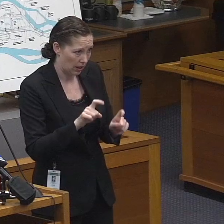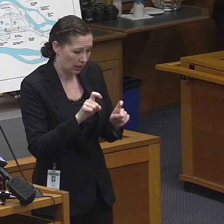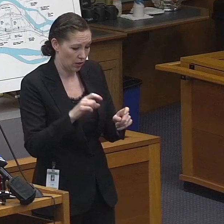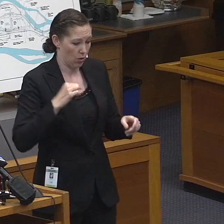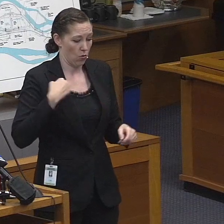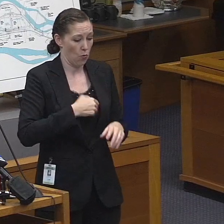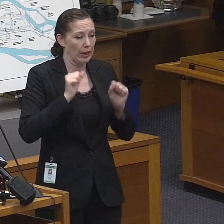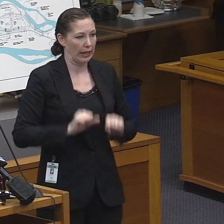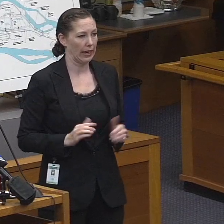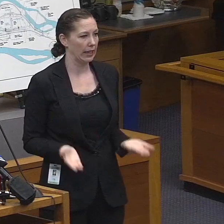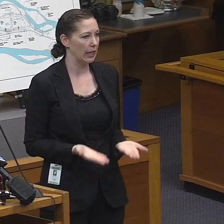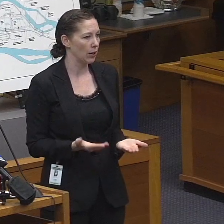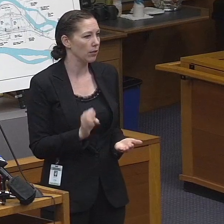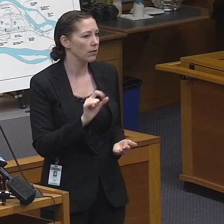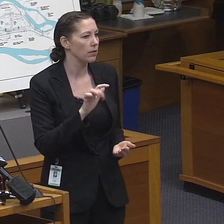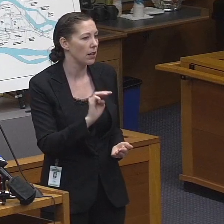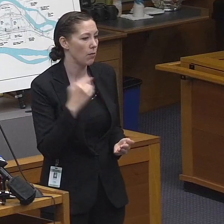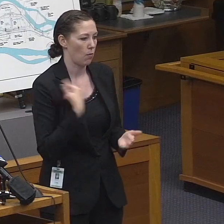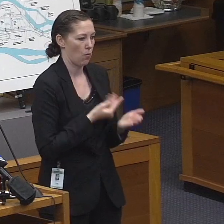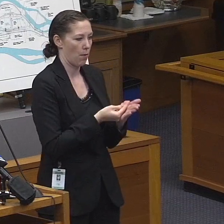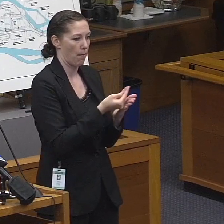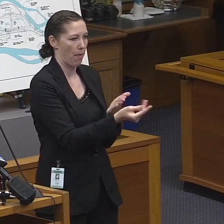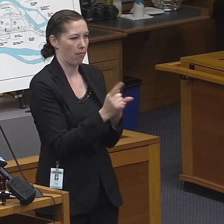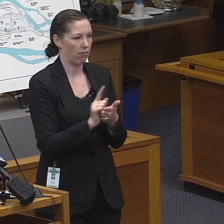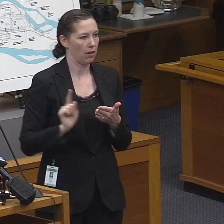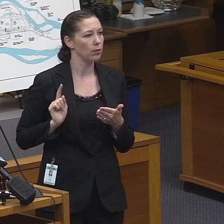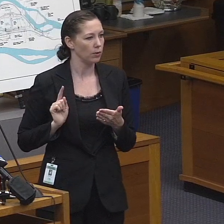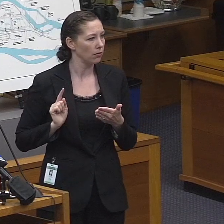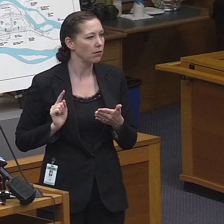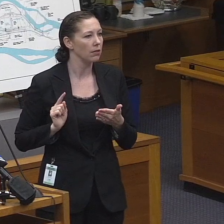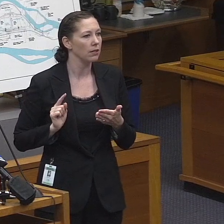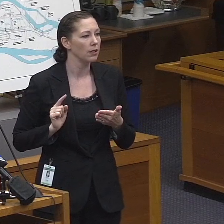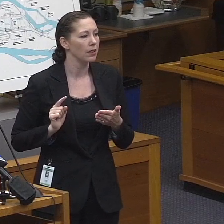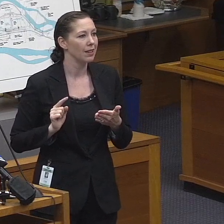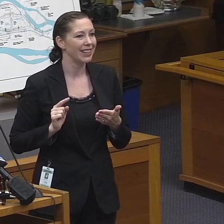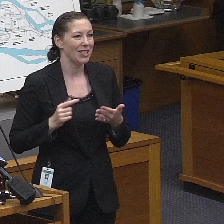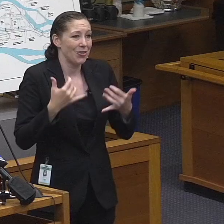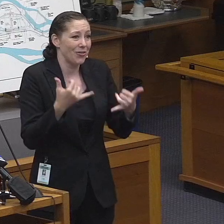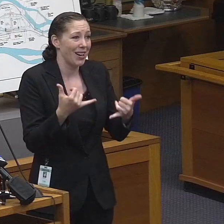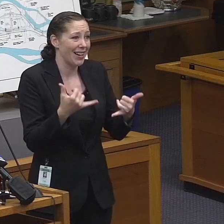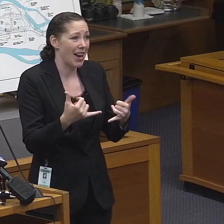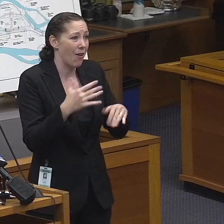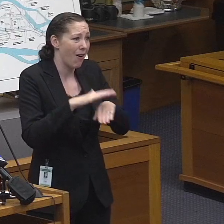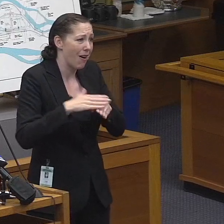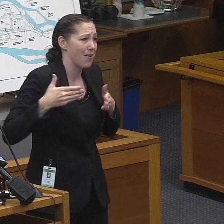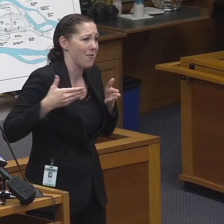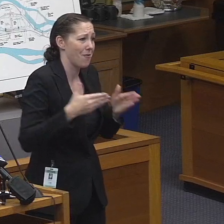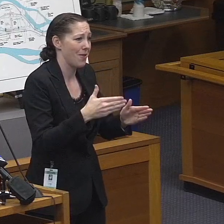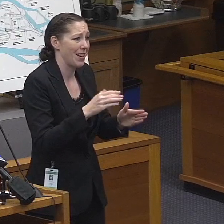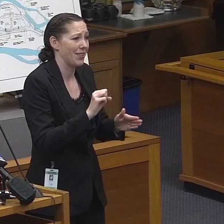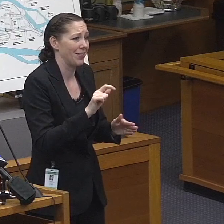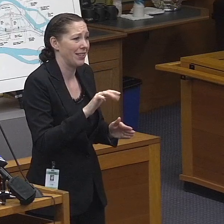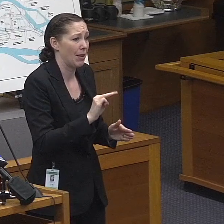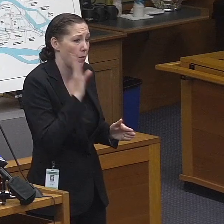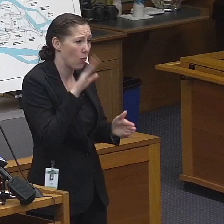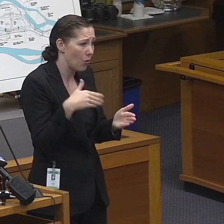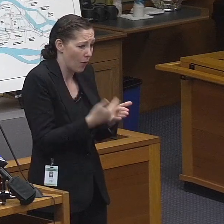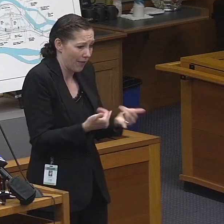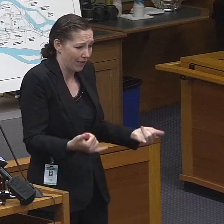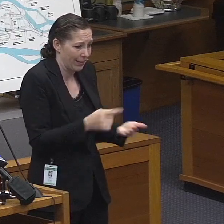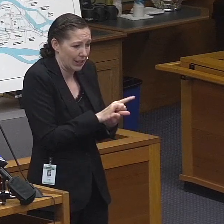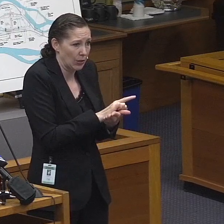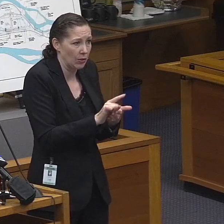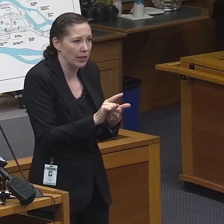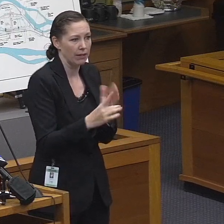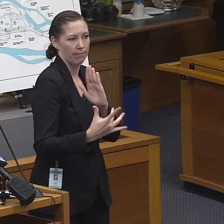in-house. That machine was purchased last week. It's on a truck on its way to Salem. It'll arrive this week, and the technician that will